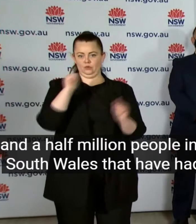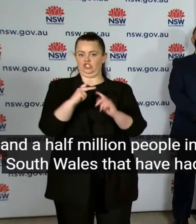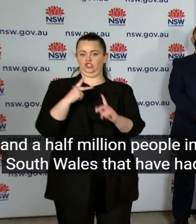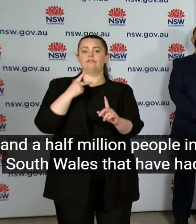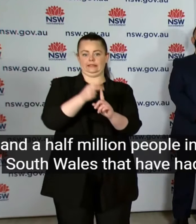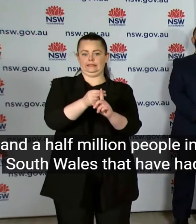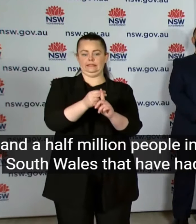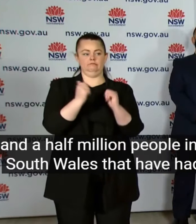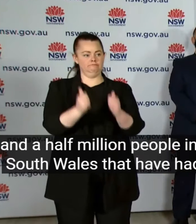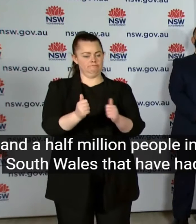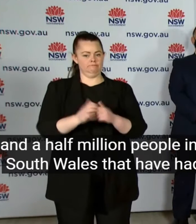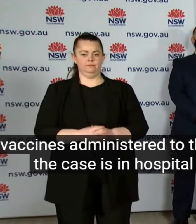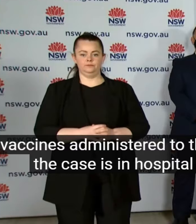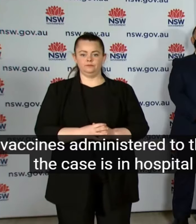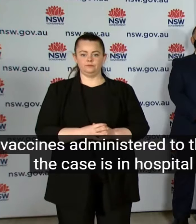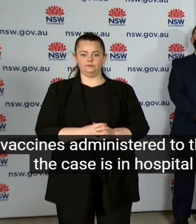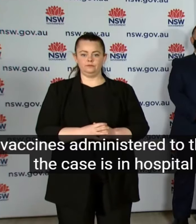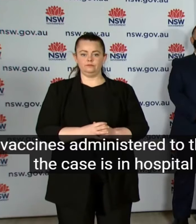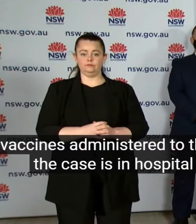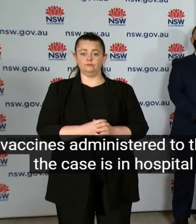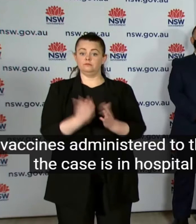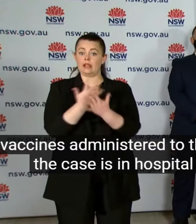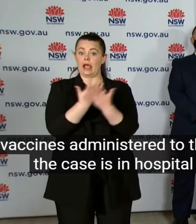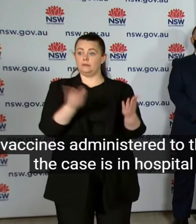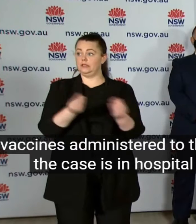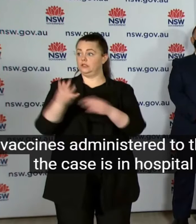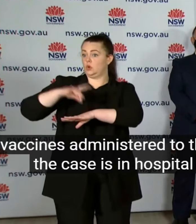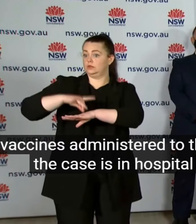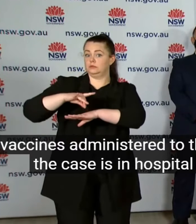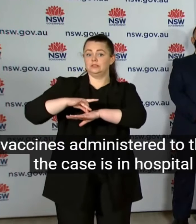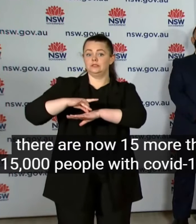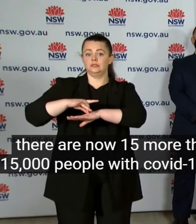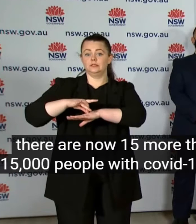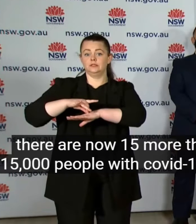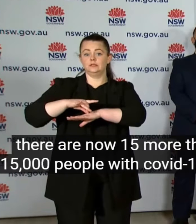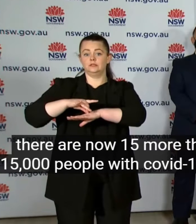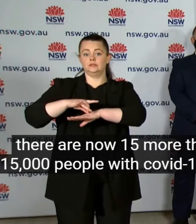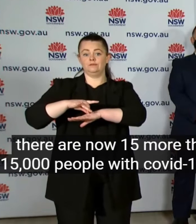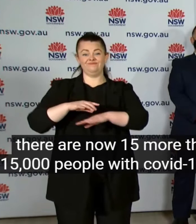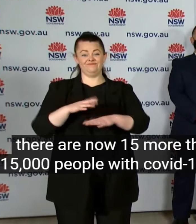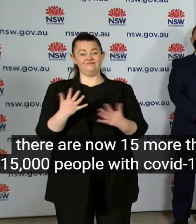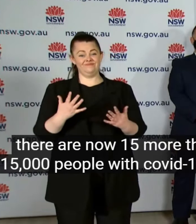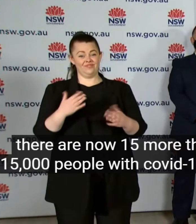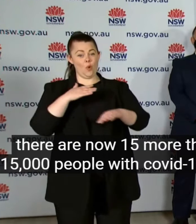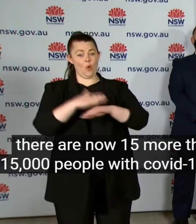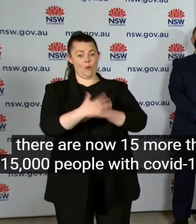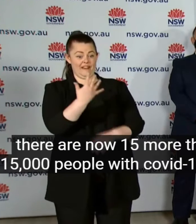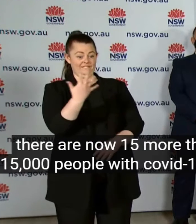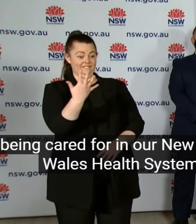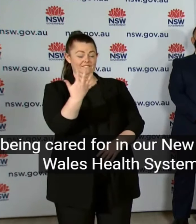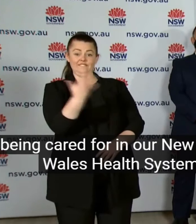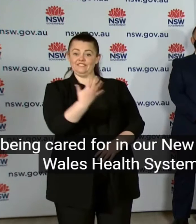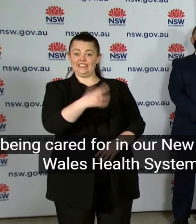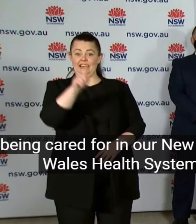The cases in hospital, there are now more than 15,000 people with COVID-19 who are being cared for in